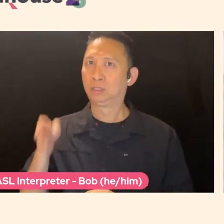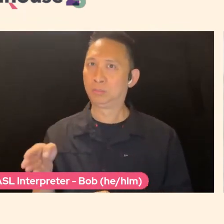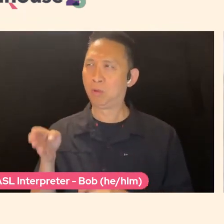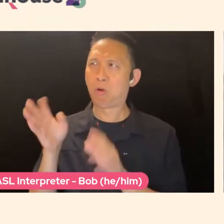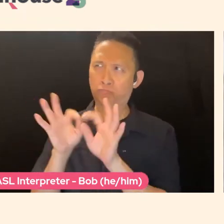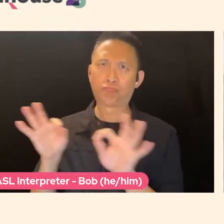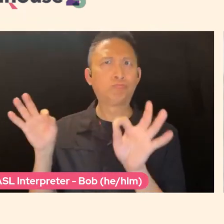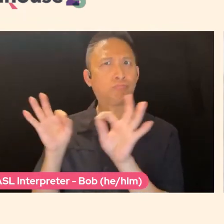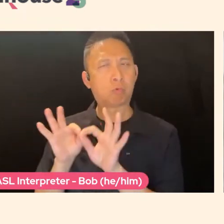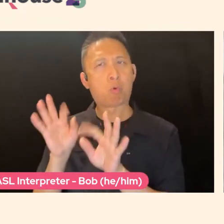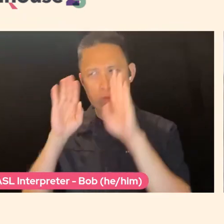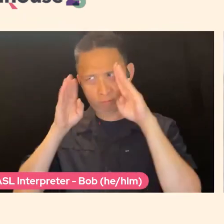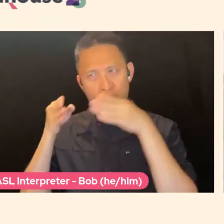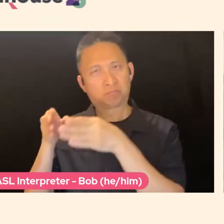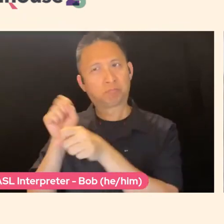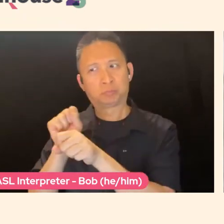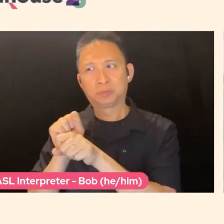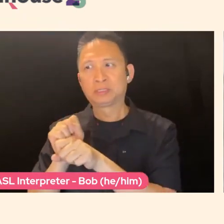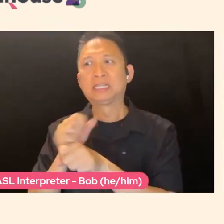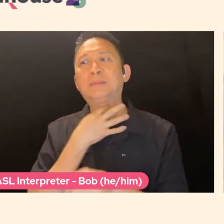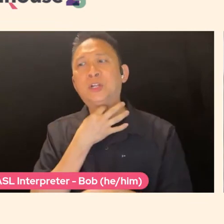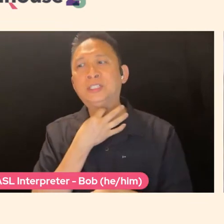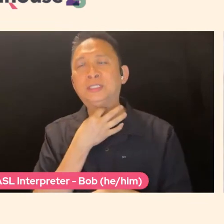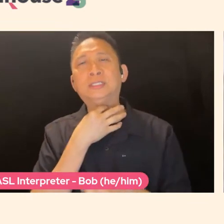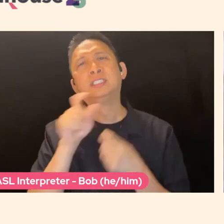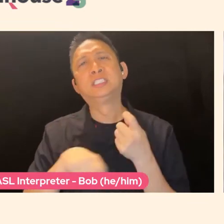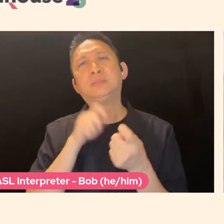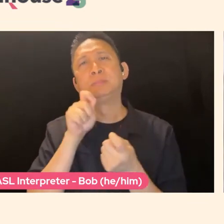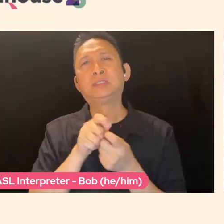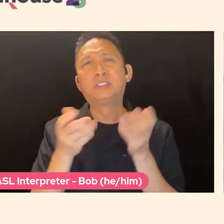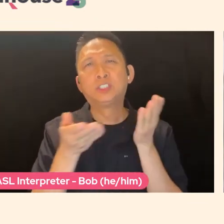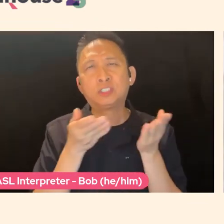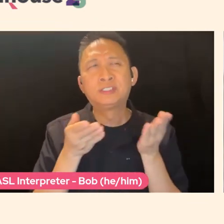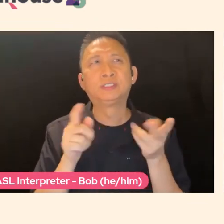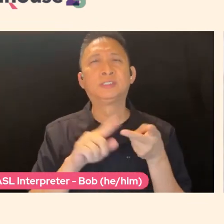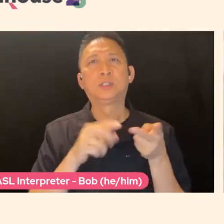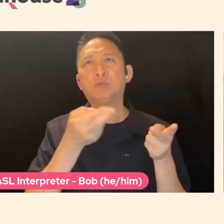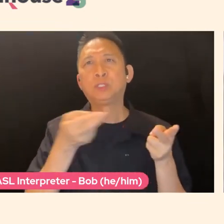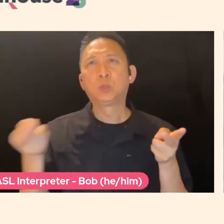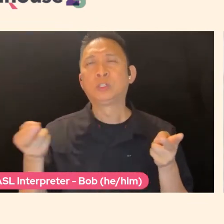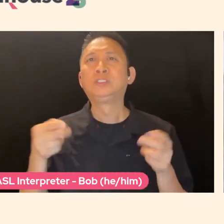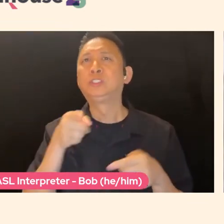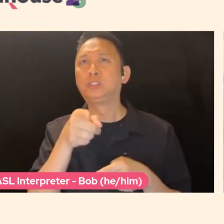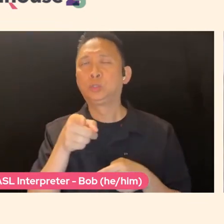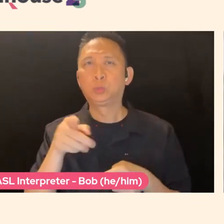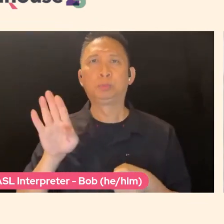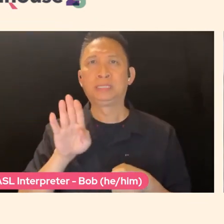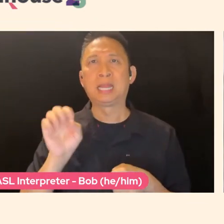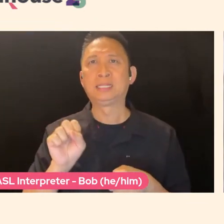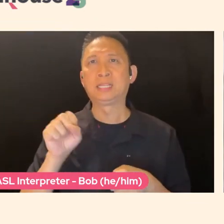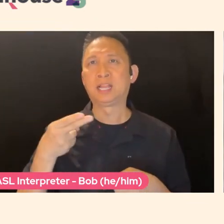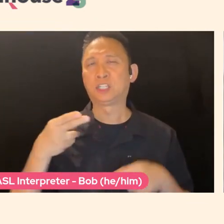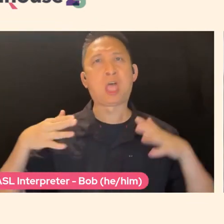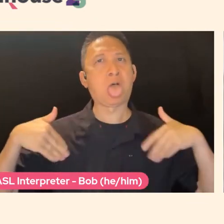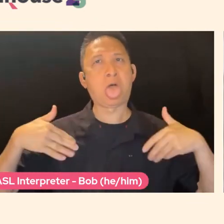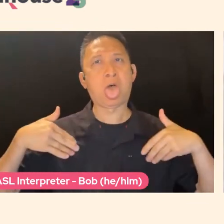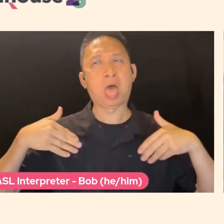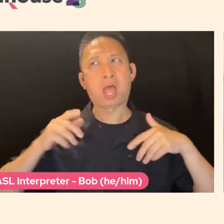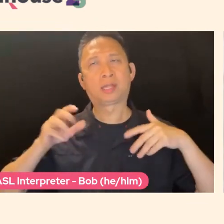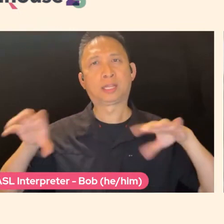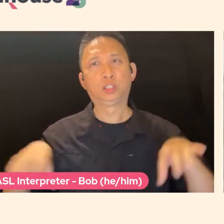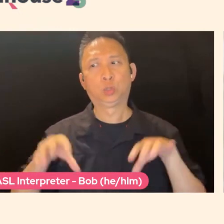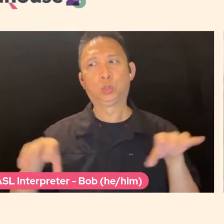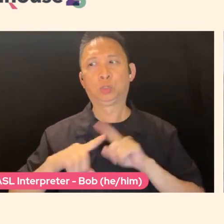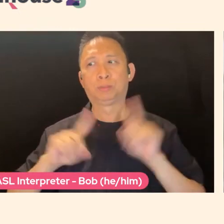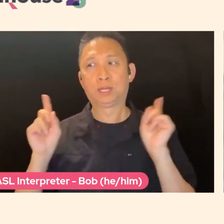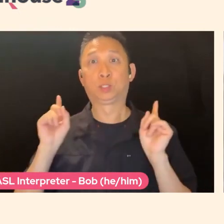are there specific services or resources that maybe Baltimore Safe Haven isn't doing, but knows it needs to get done? Because obviously